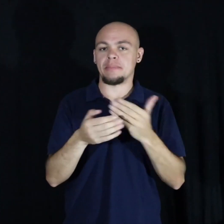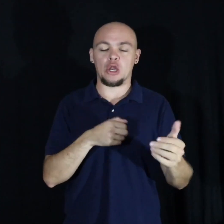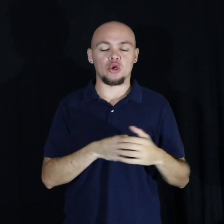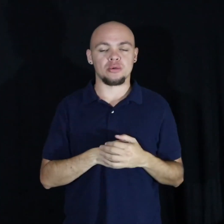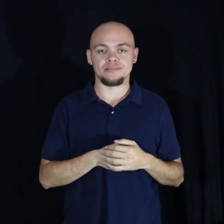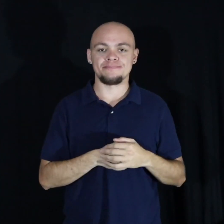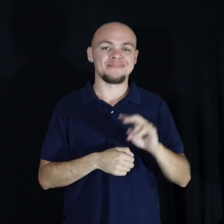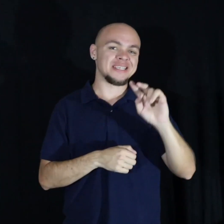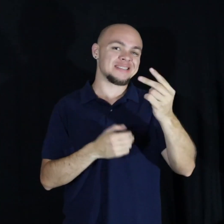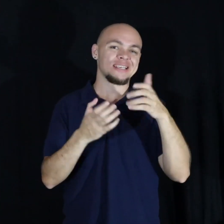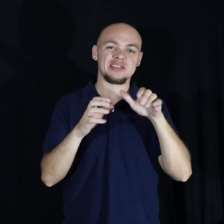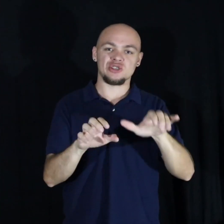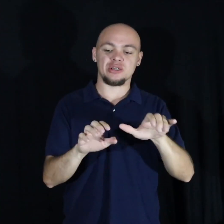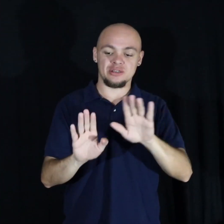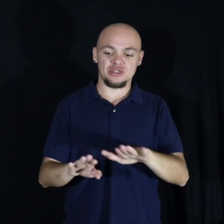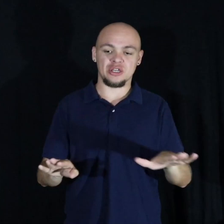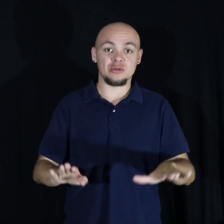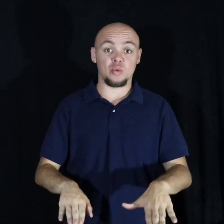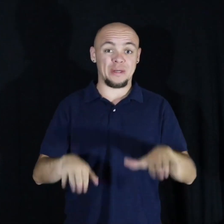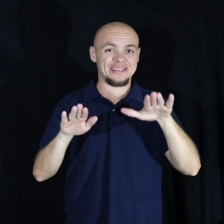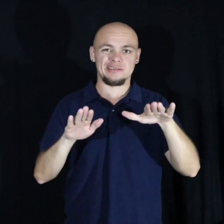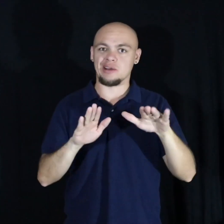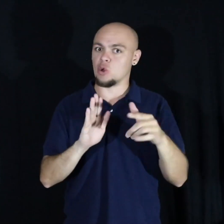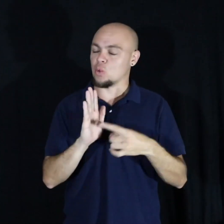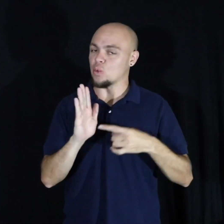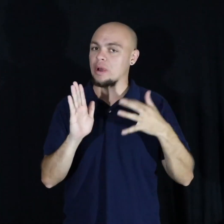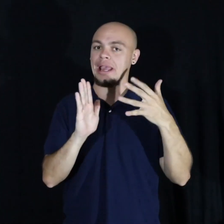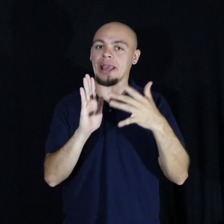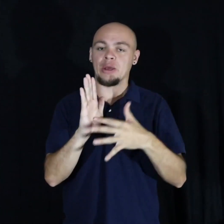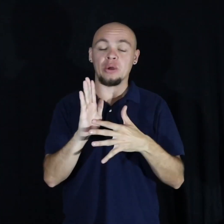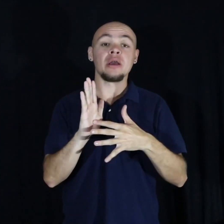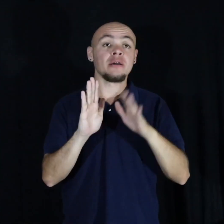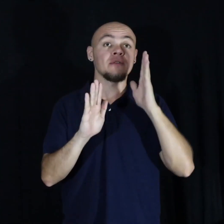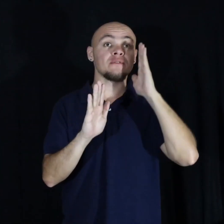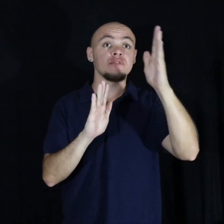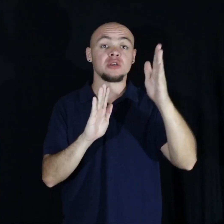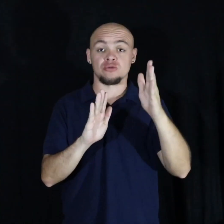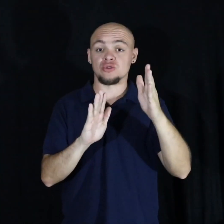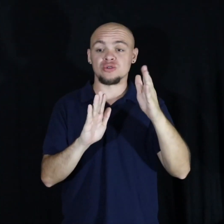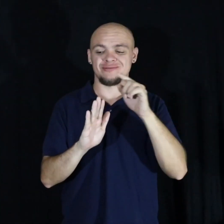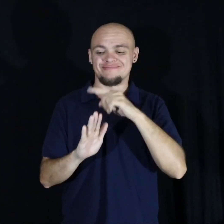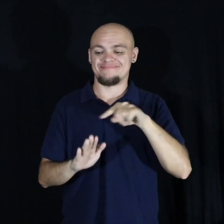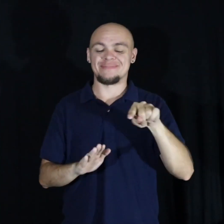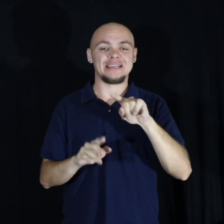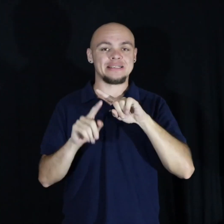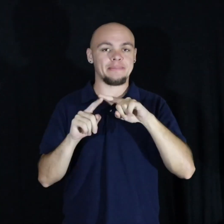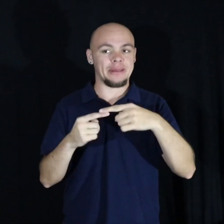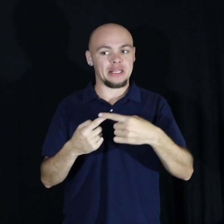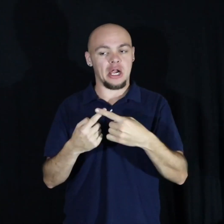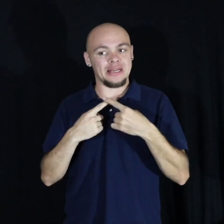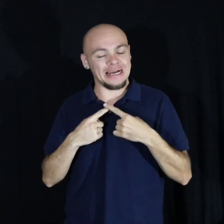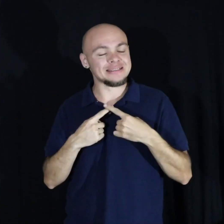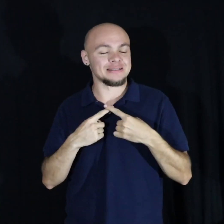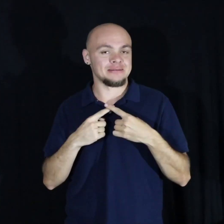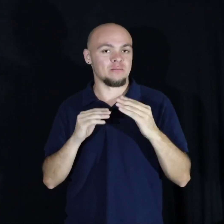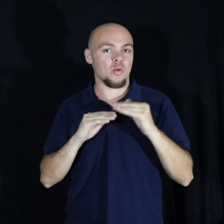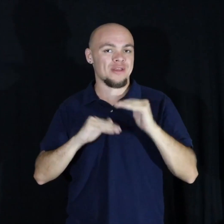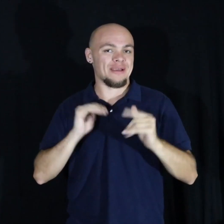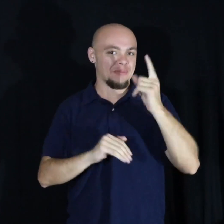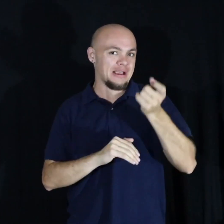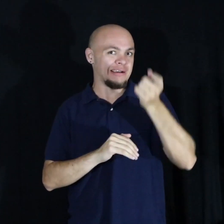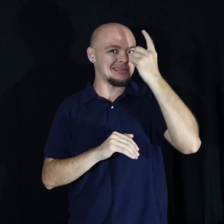Second chances at raising a child is rare. Our children's future depend on us parents more than we may ever know. I